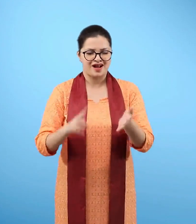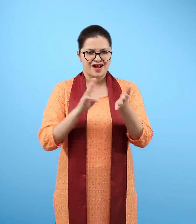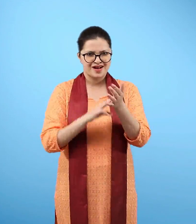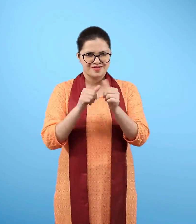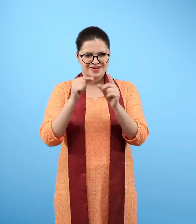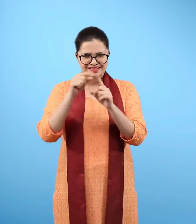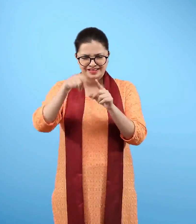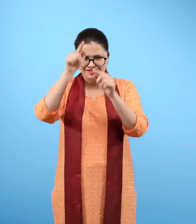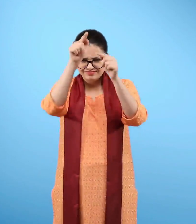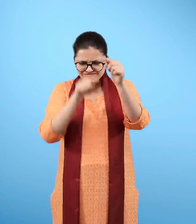Scale.